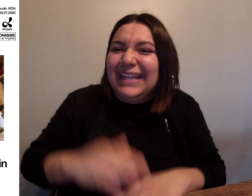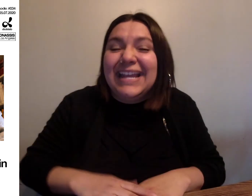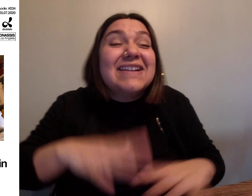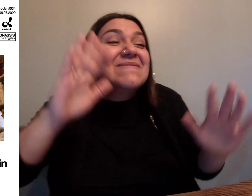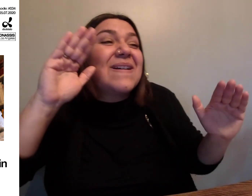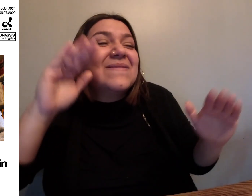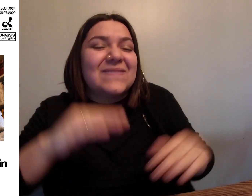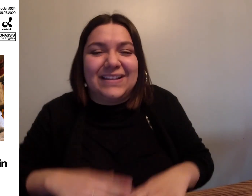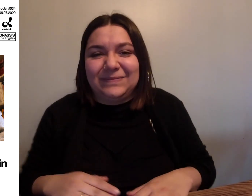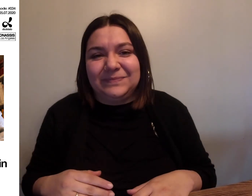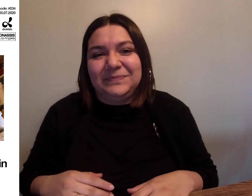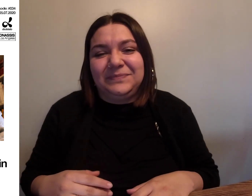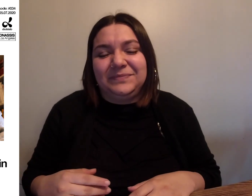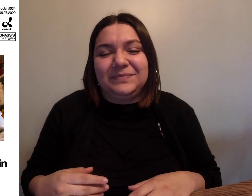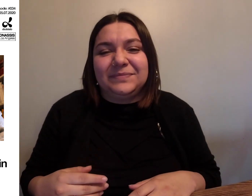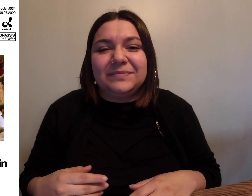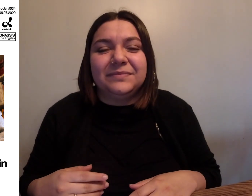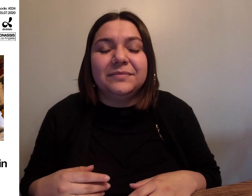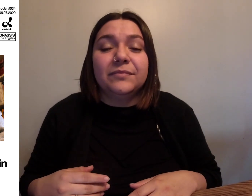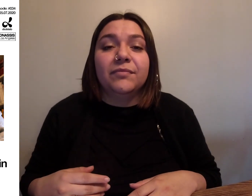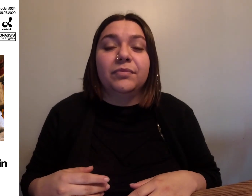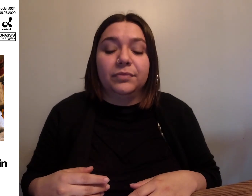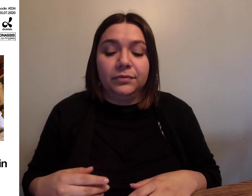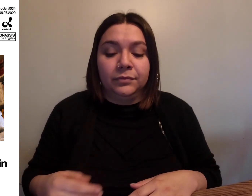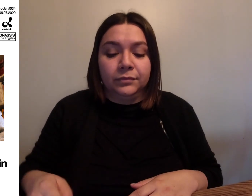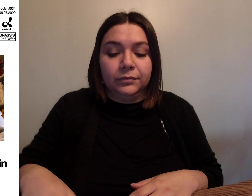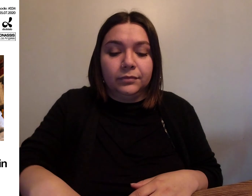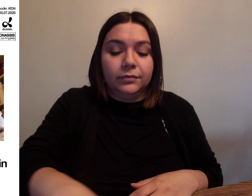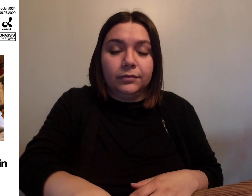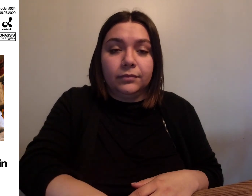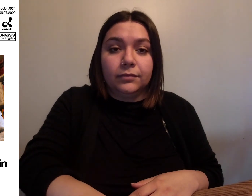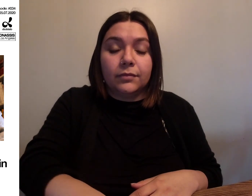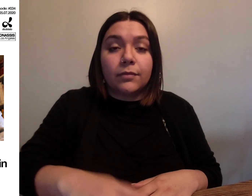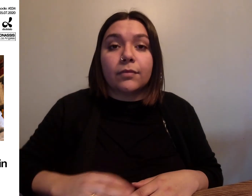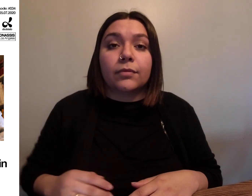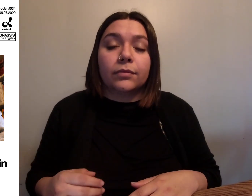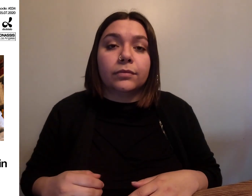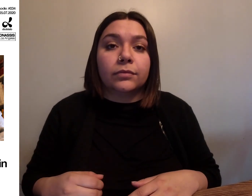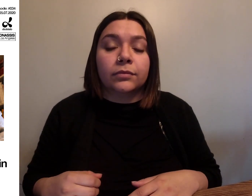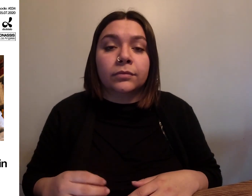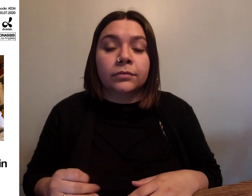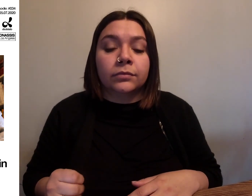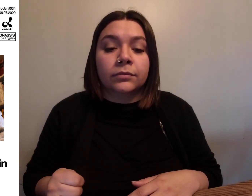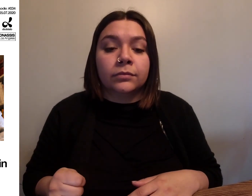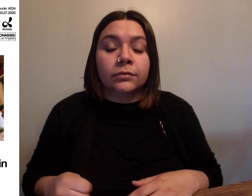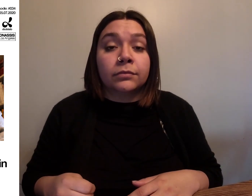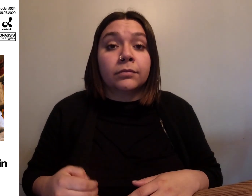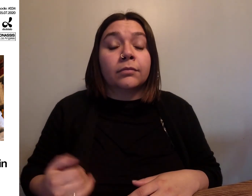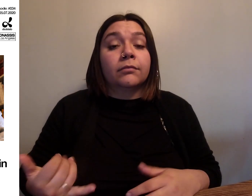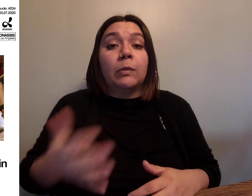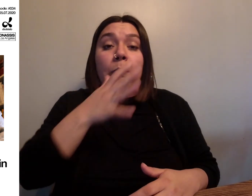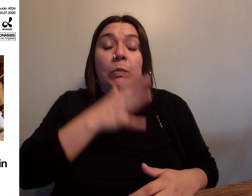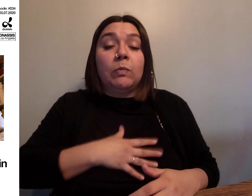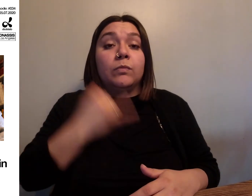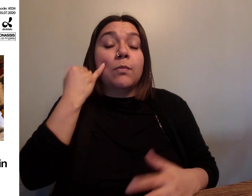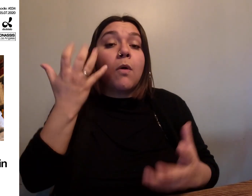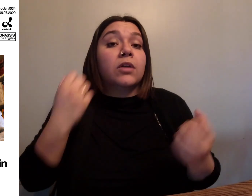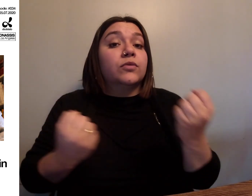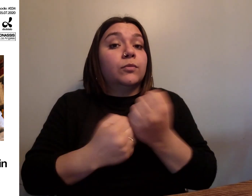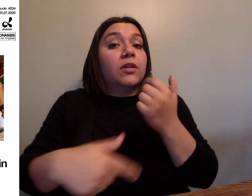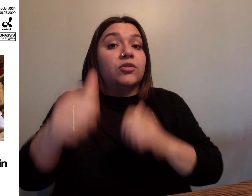Bye-bye. Bye-bye. To support